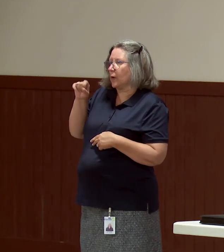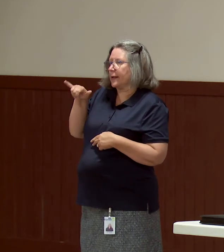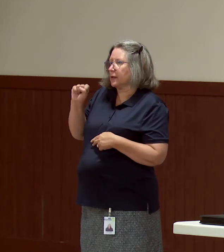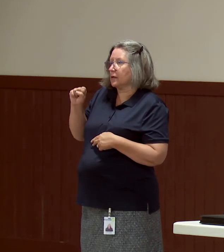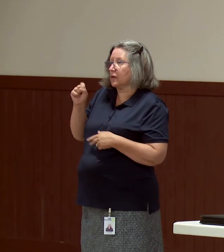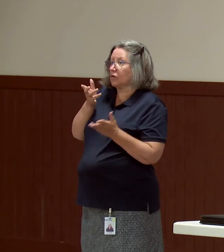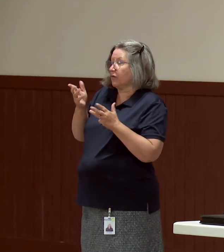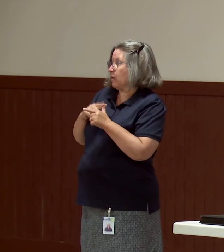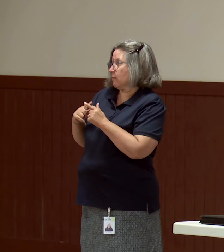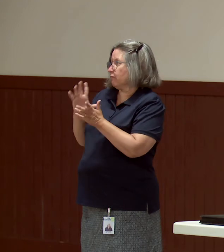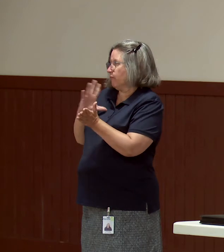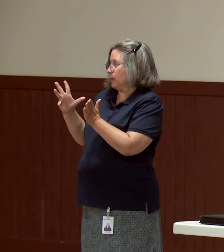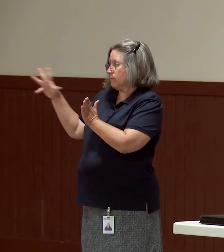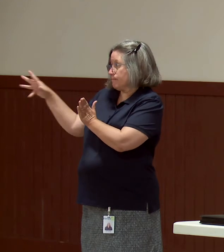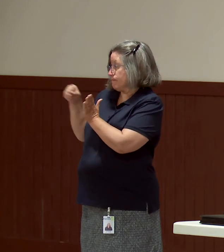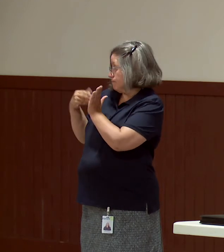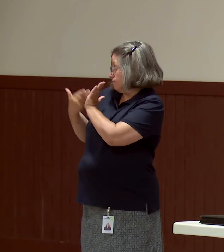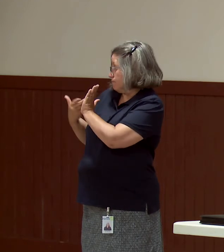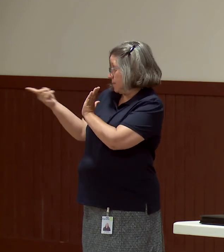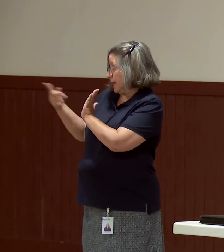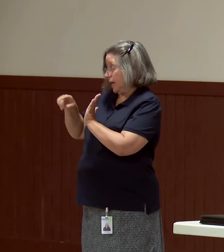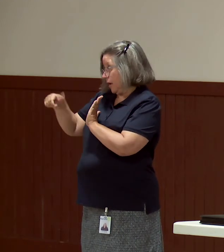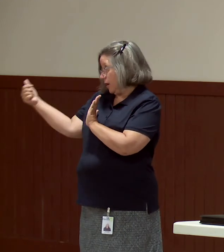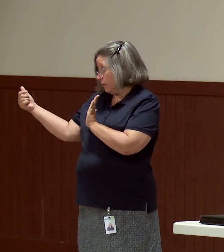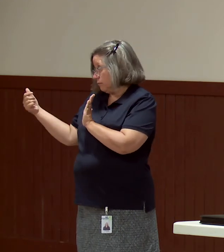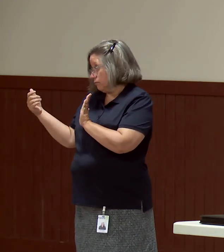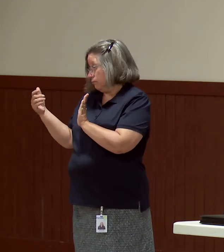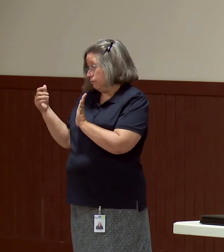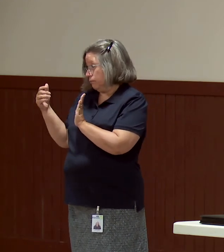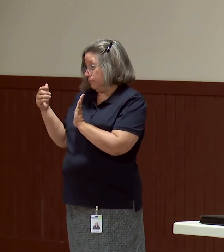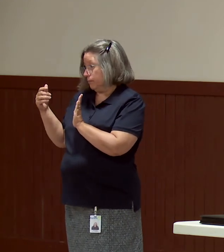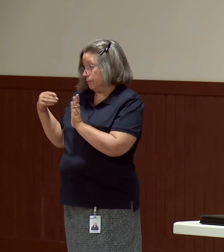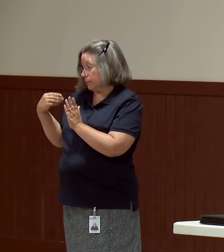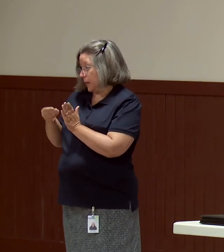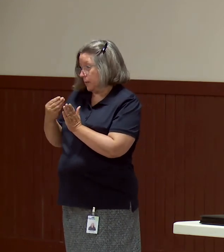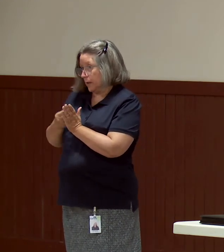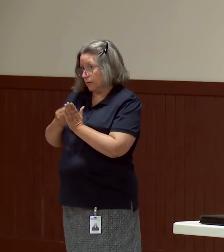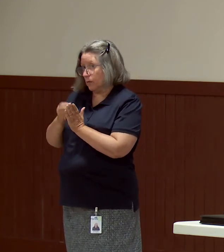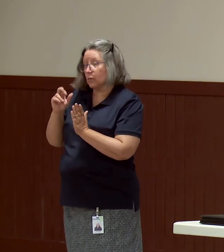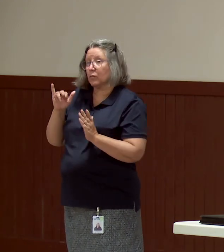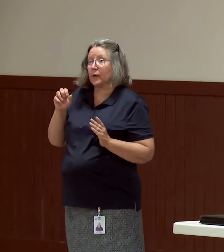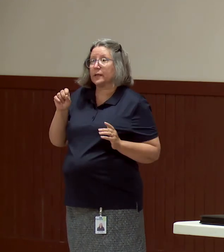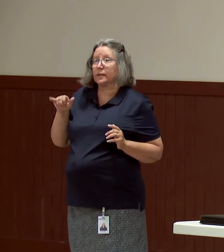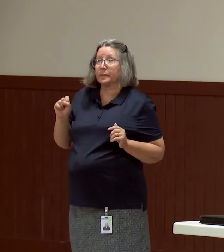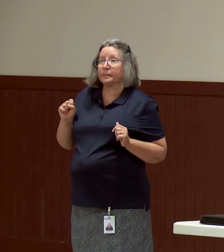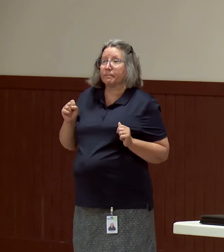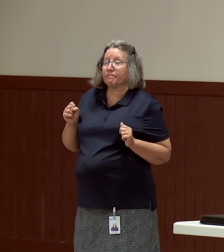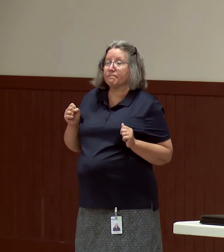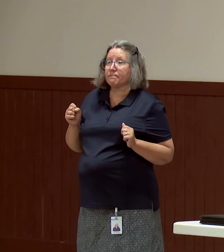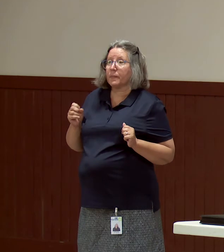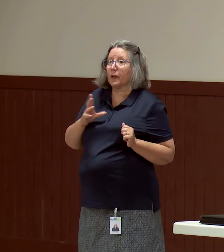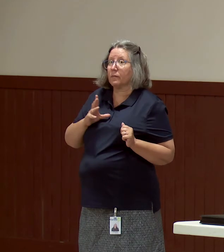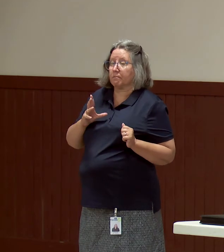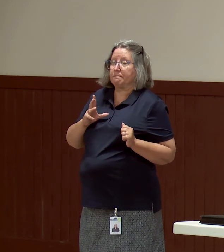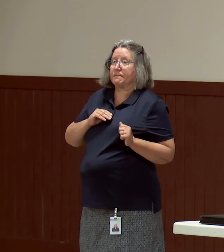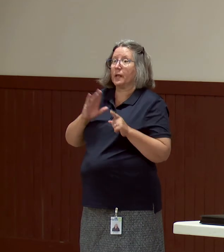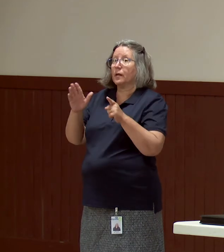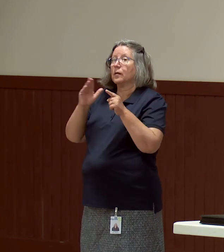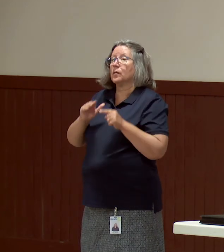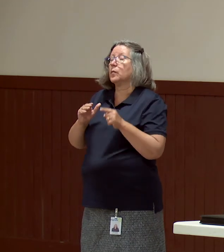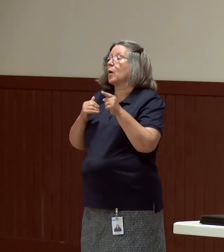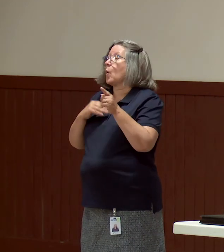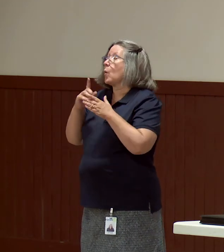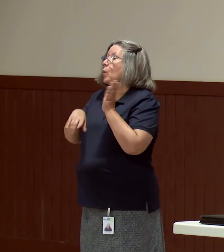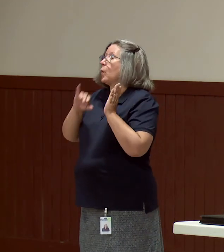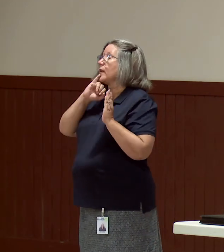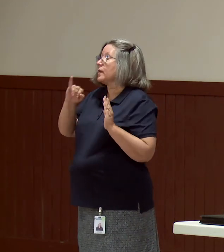case. Okay. Yeah. Would you ready? Okay. The other question I had is, what is the Board